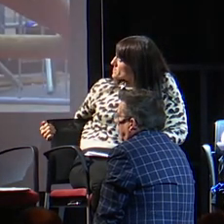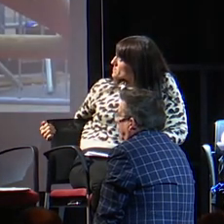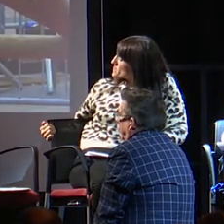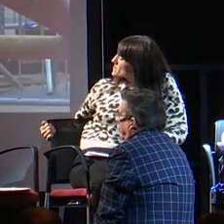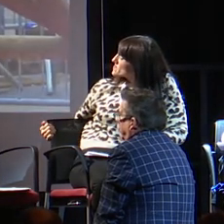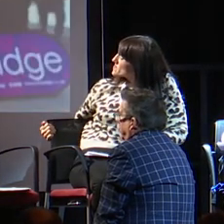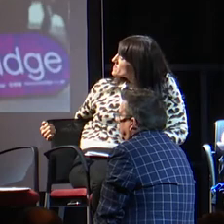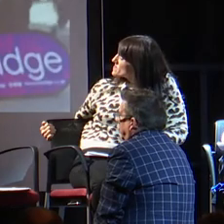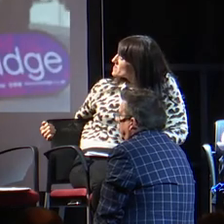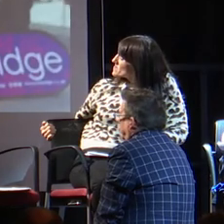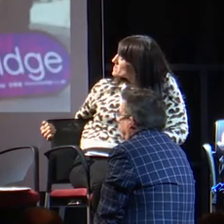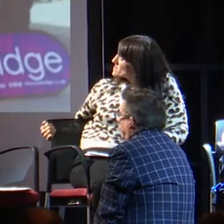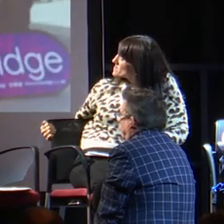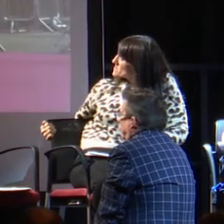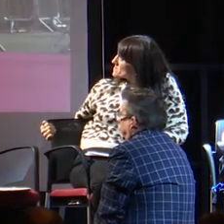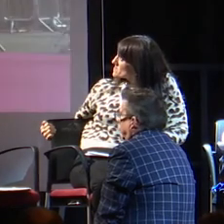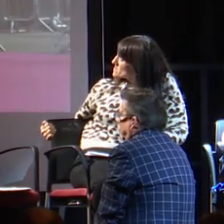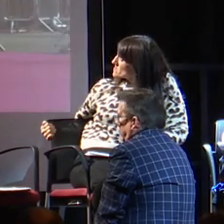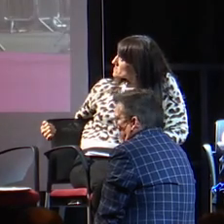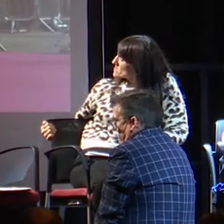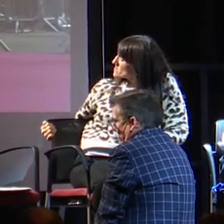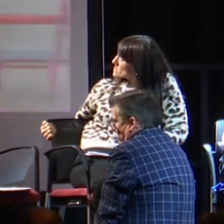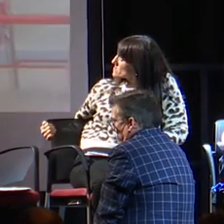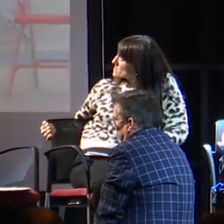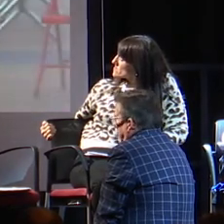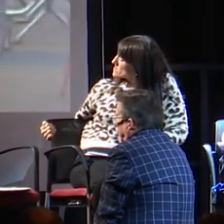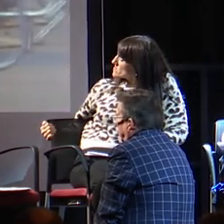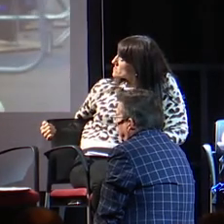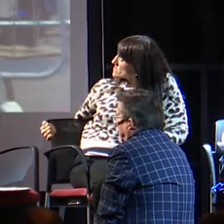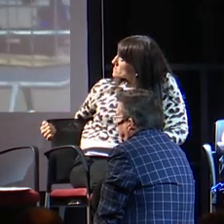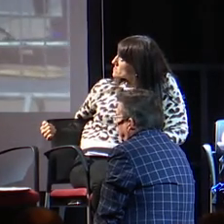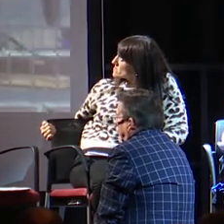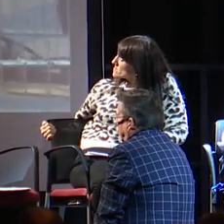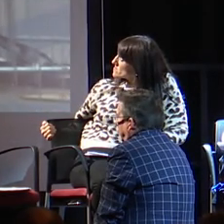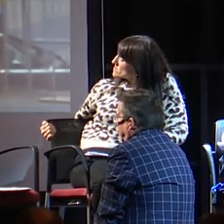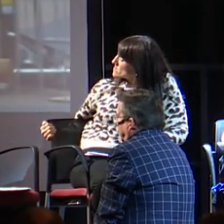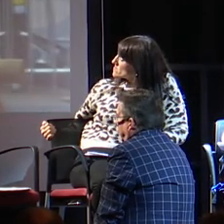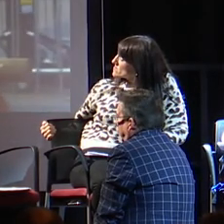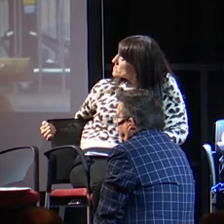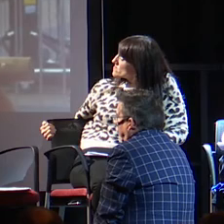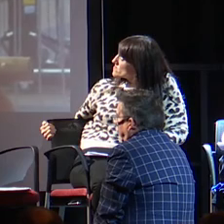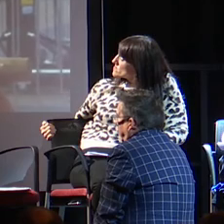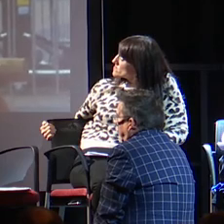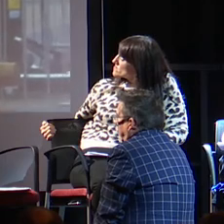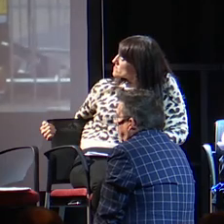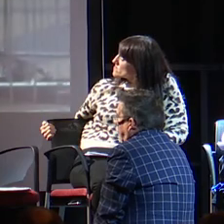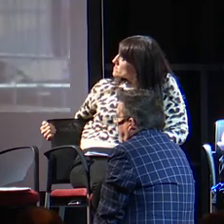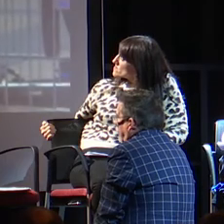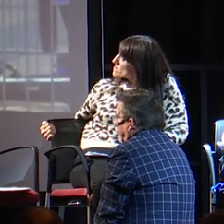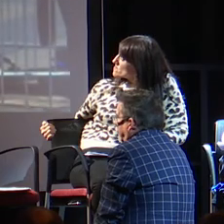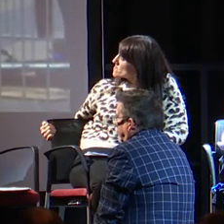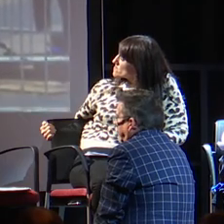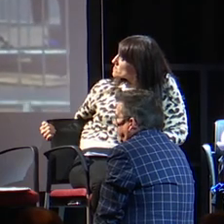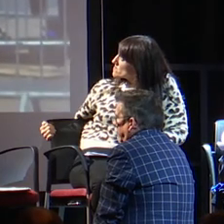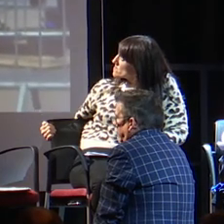We have a commitment as a city to being a city of peace and reconciliation, but then reaching out to people that have been our enemies to